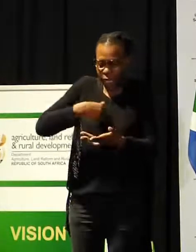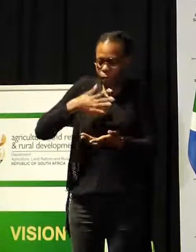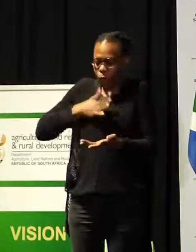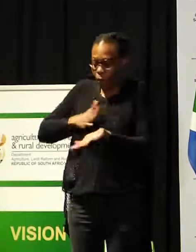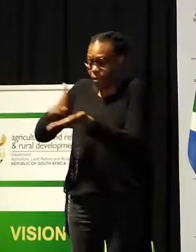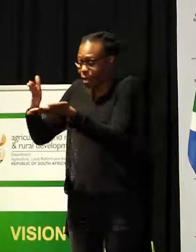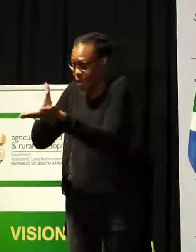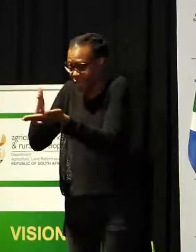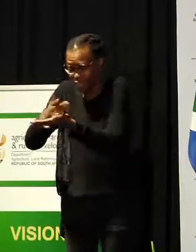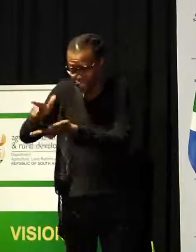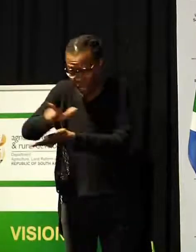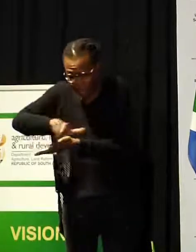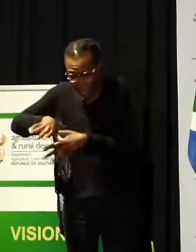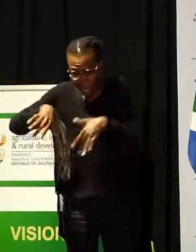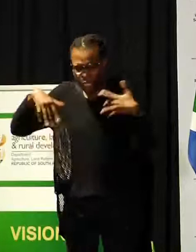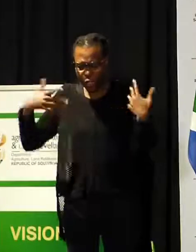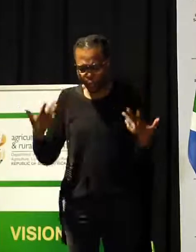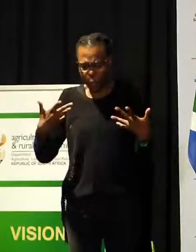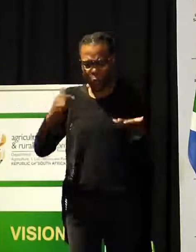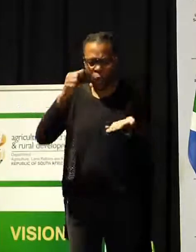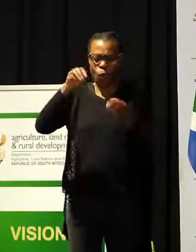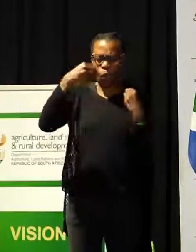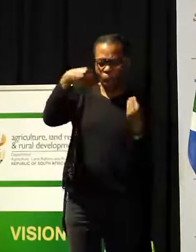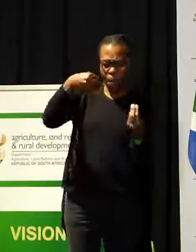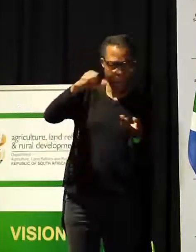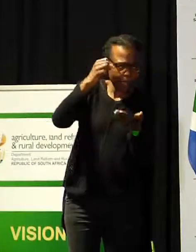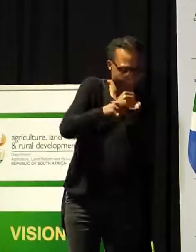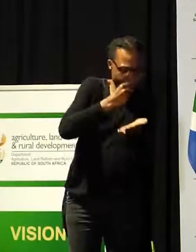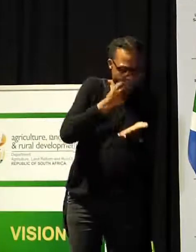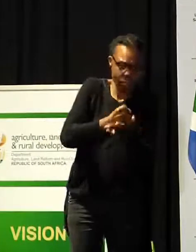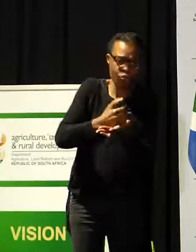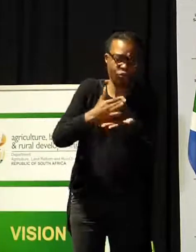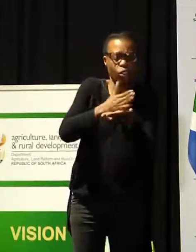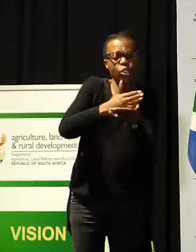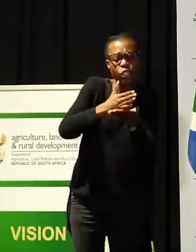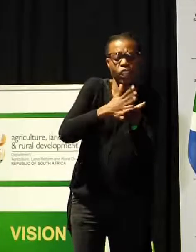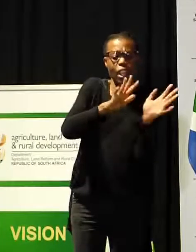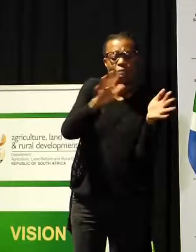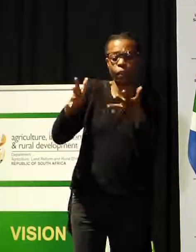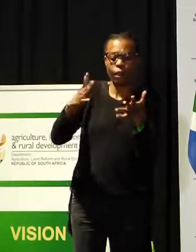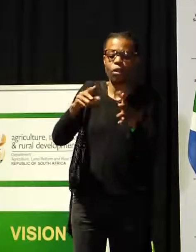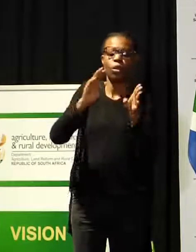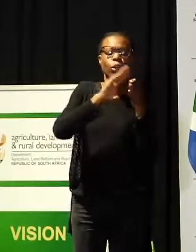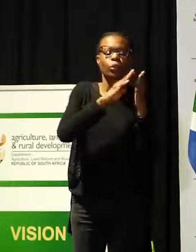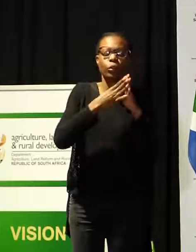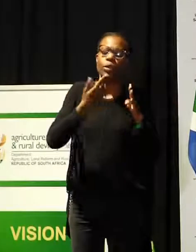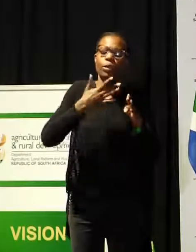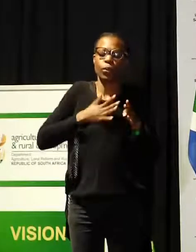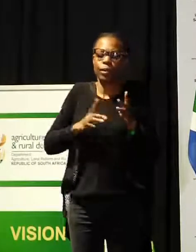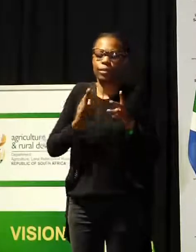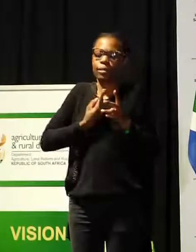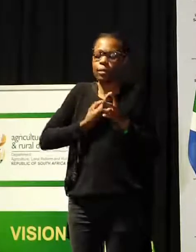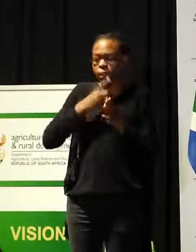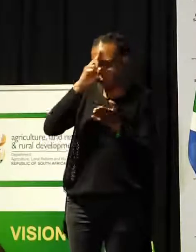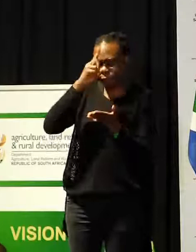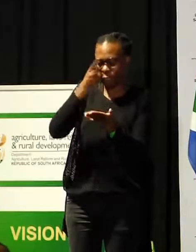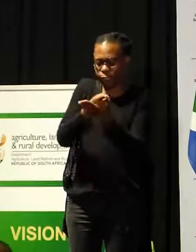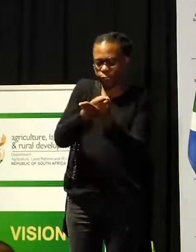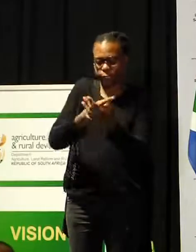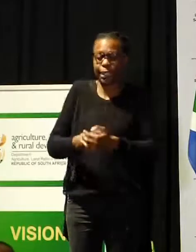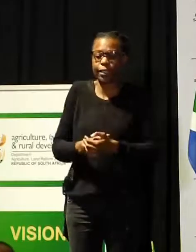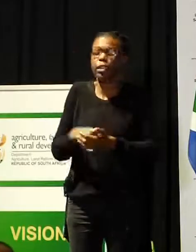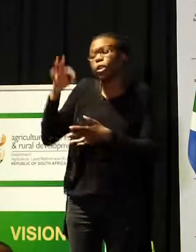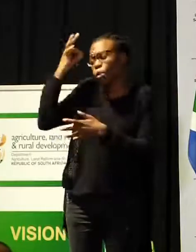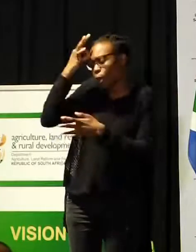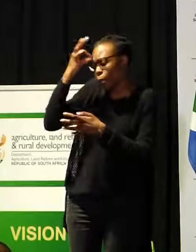individual titles to the communities or their members in their land. The state should develop proper